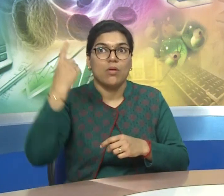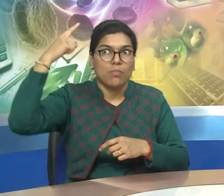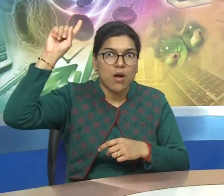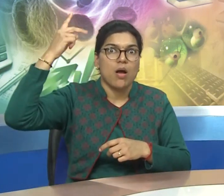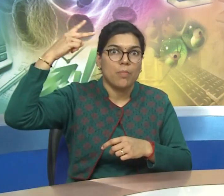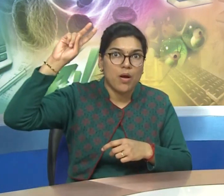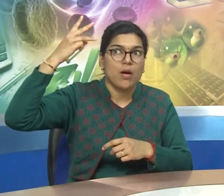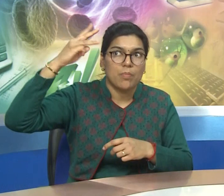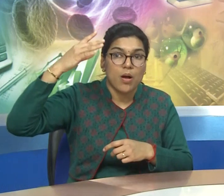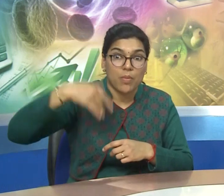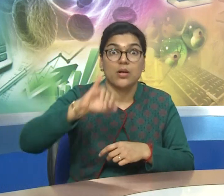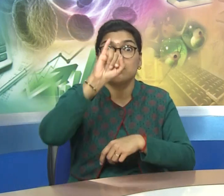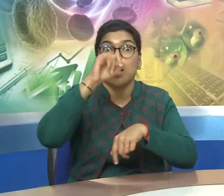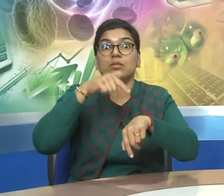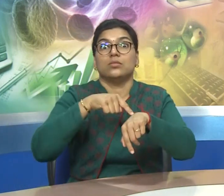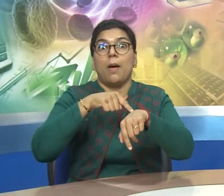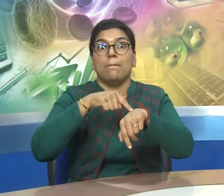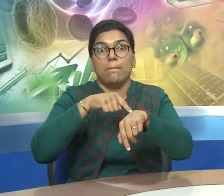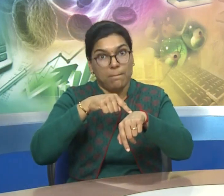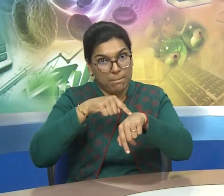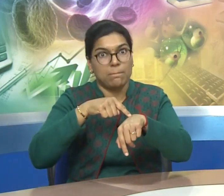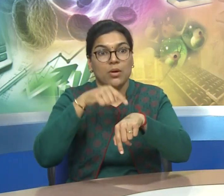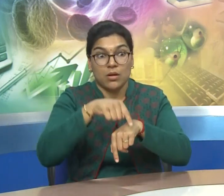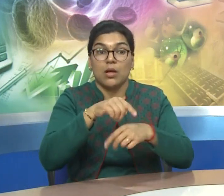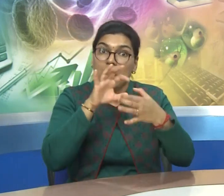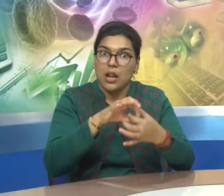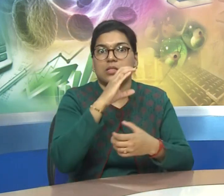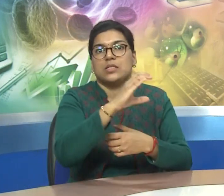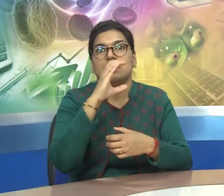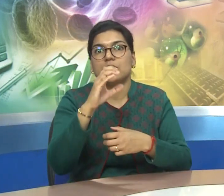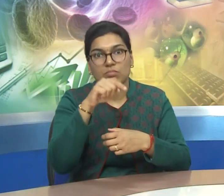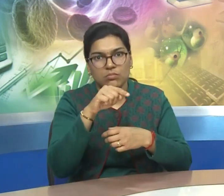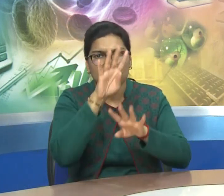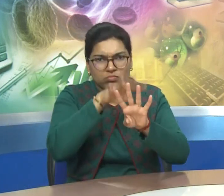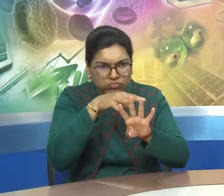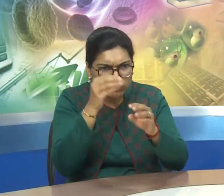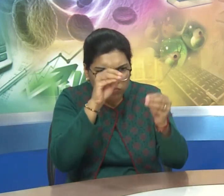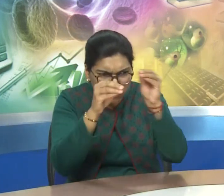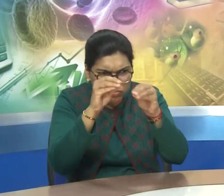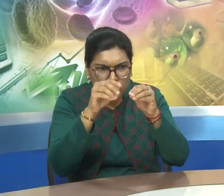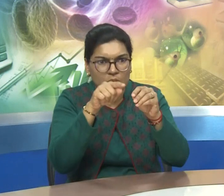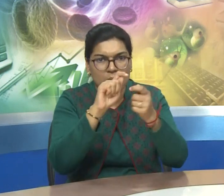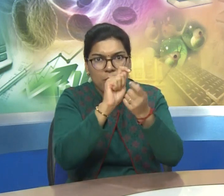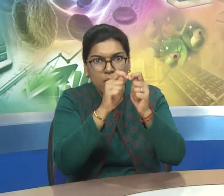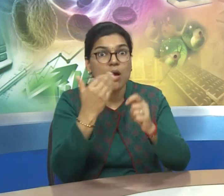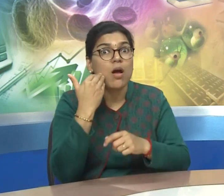The CC means colon classification 6th edition is widely